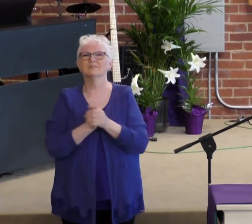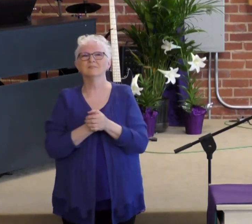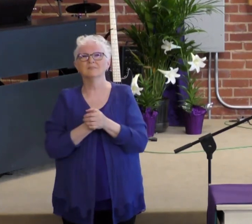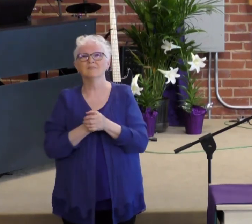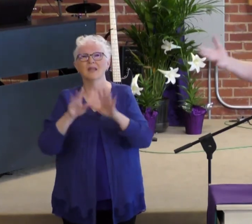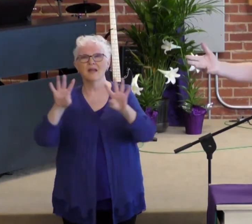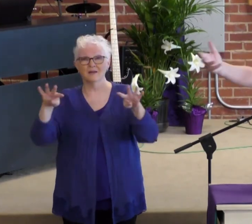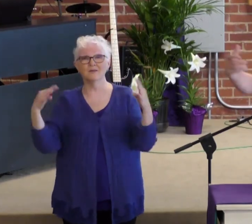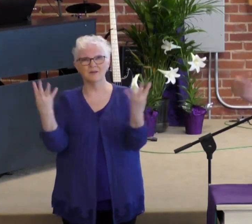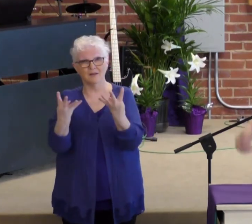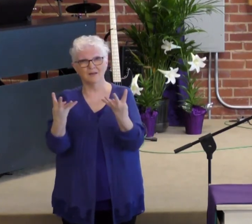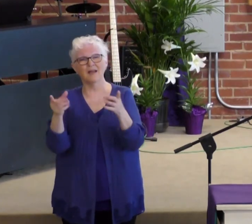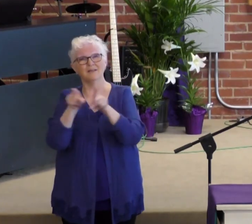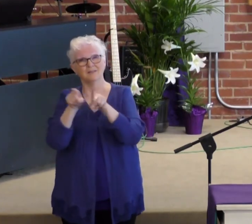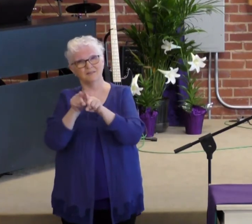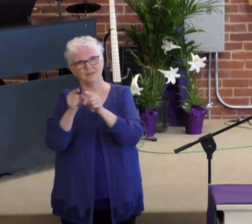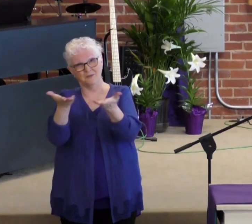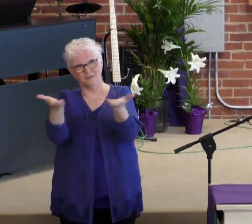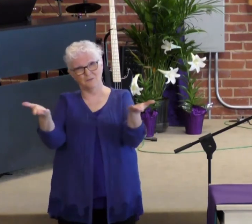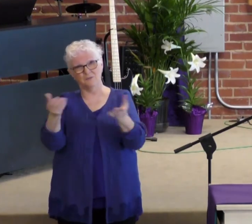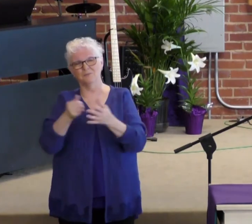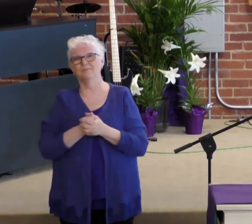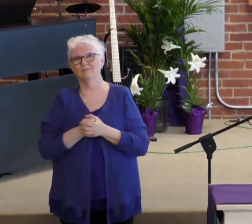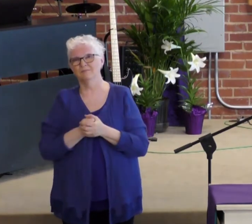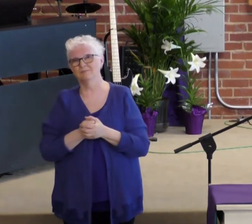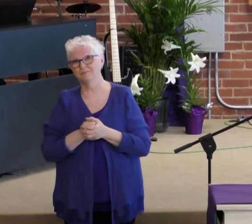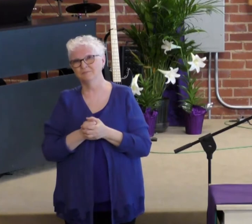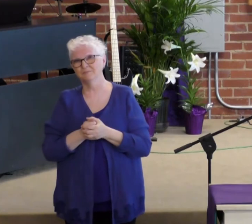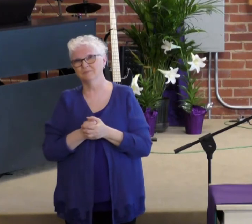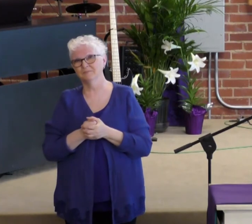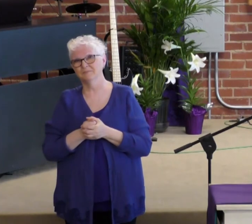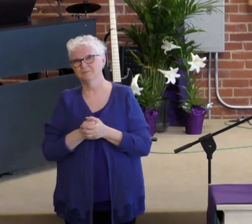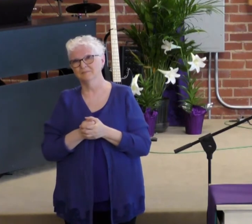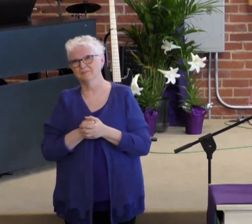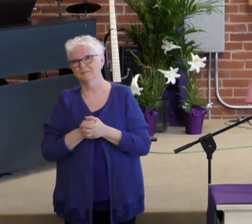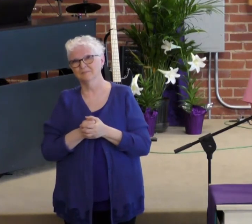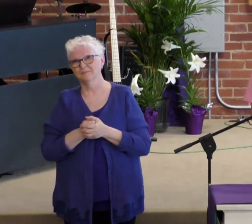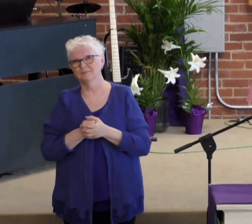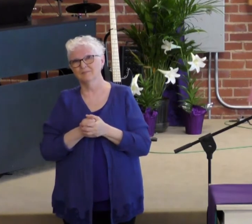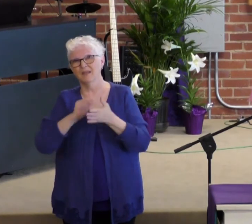back, "And also with you." Right? Y'all have done that.